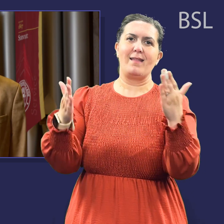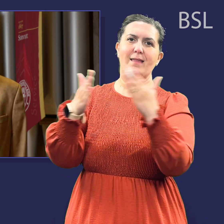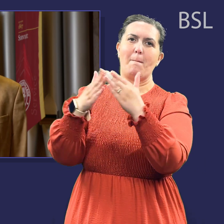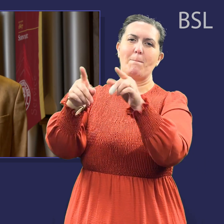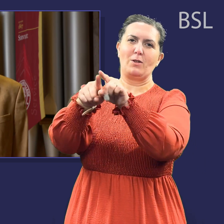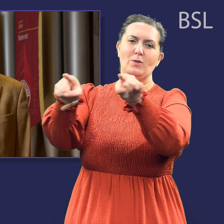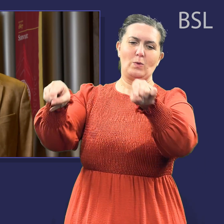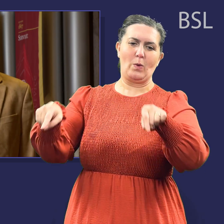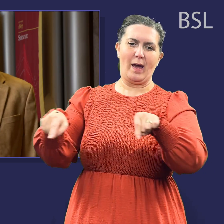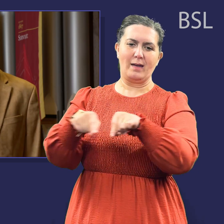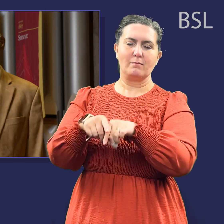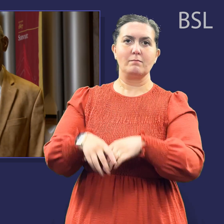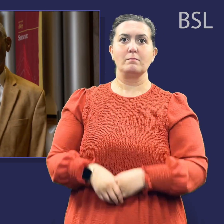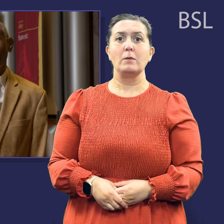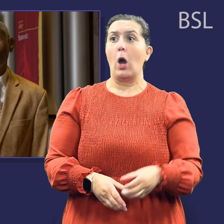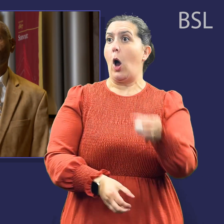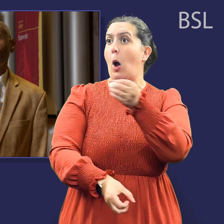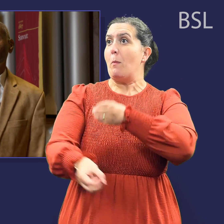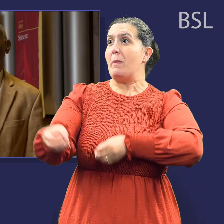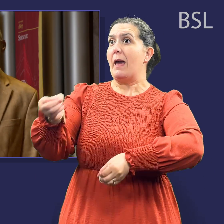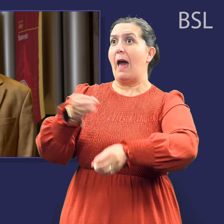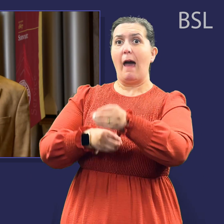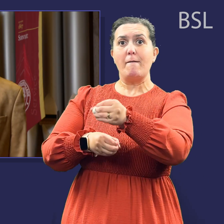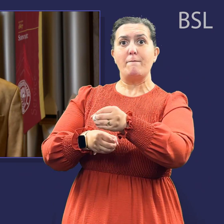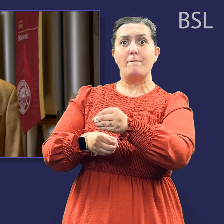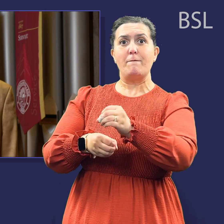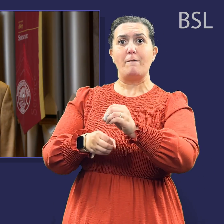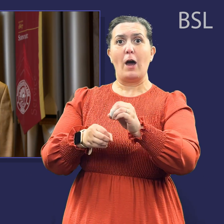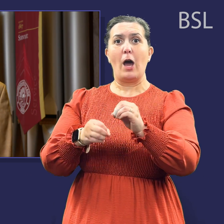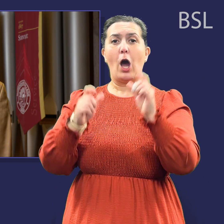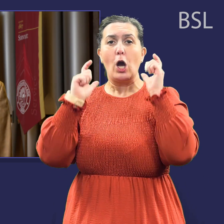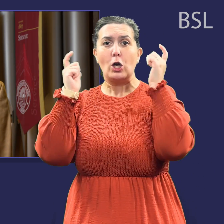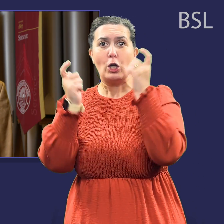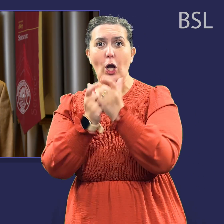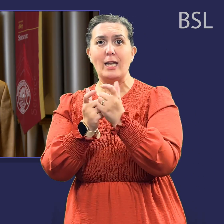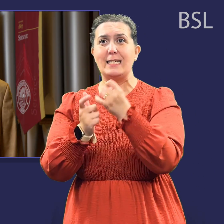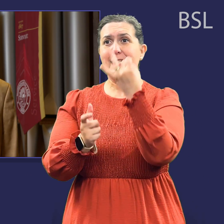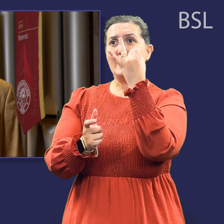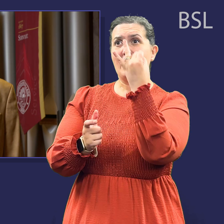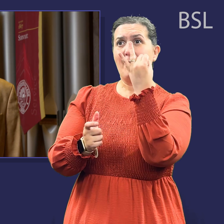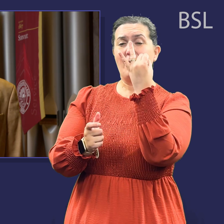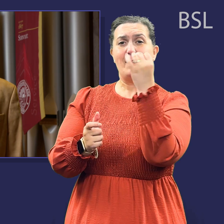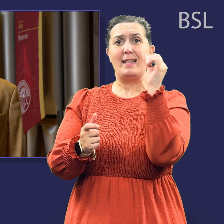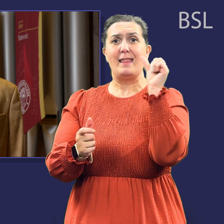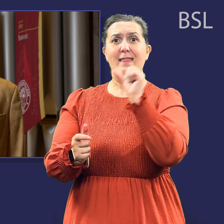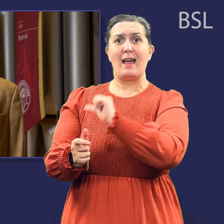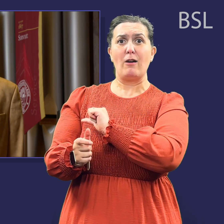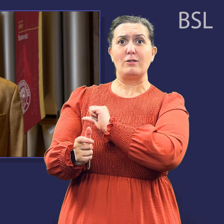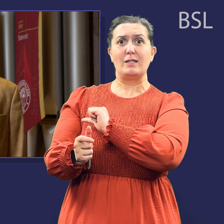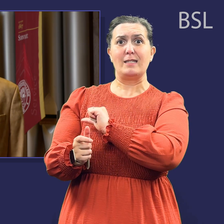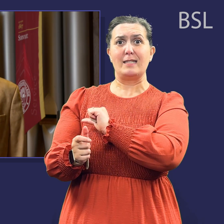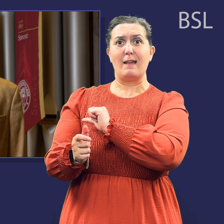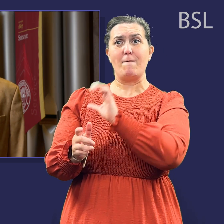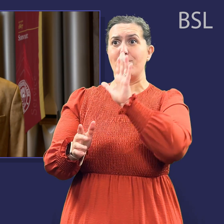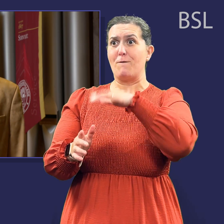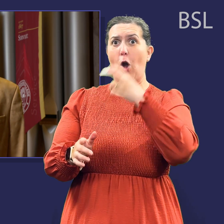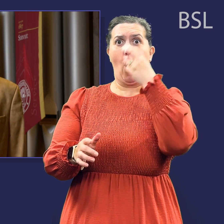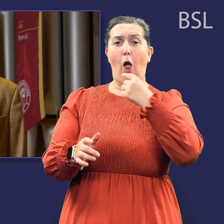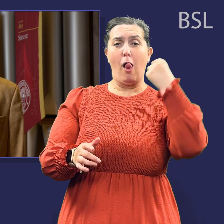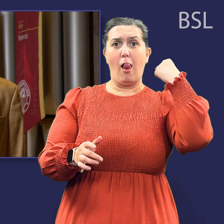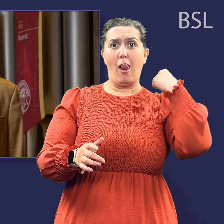Square. On behalf of the Morehouse College family, our 17,000 living members of the